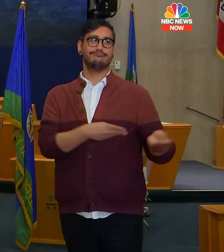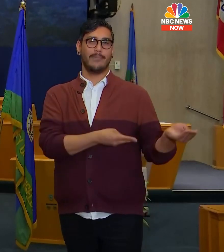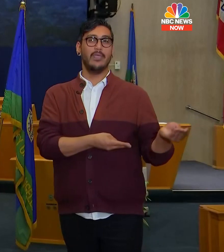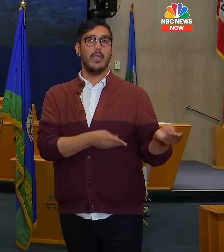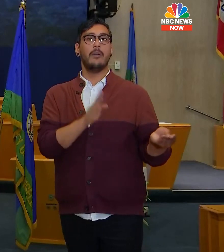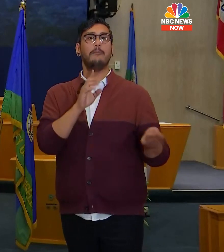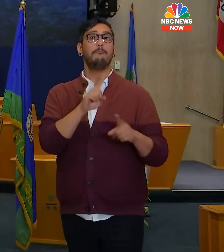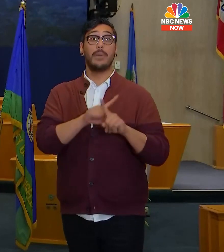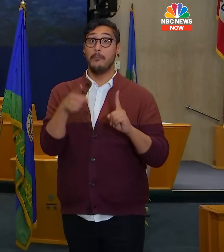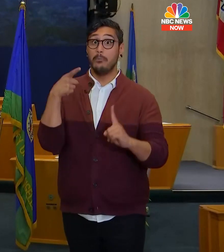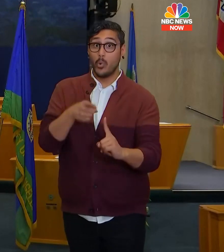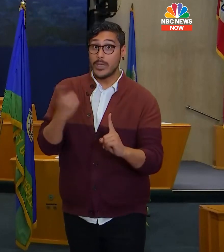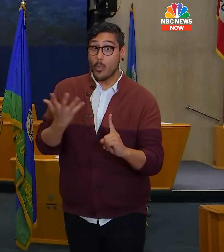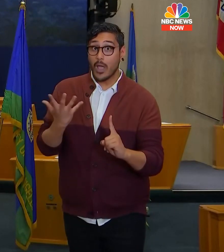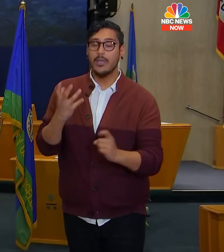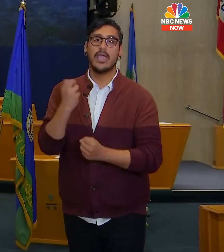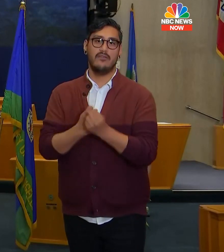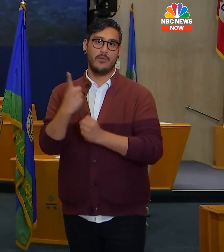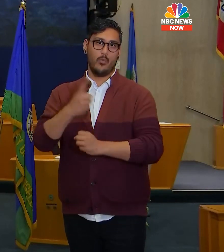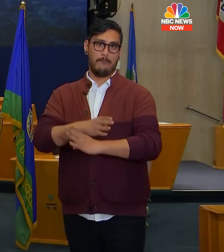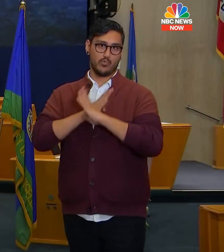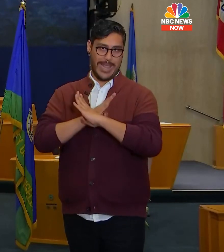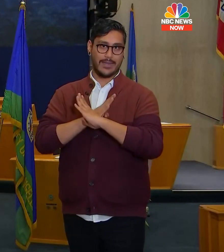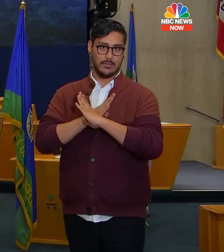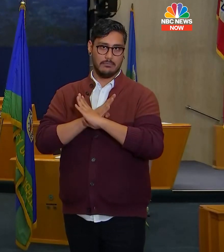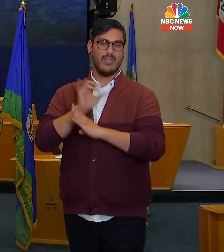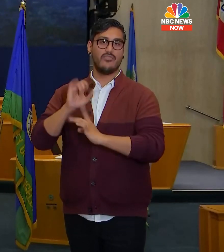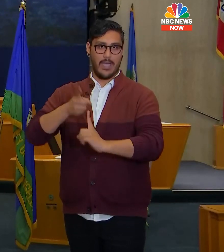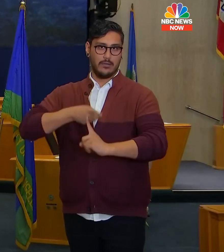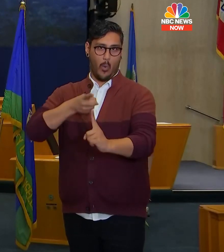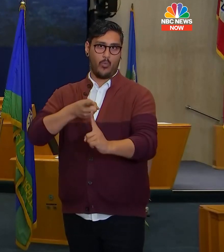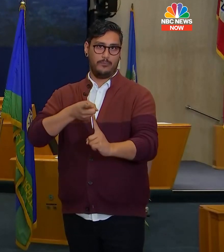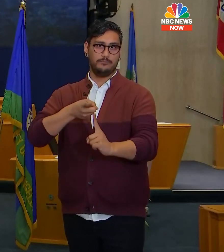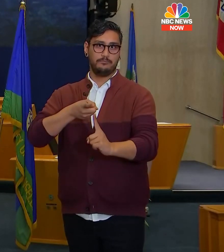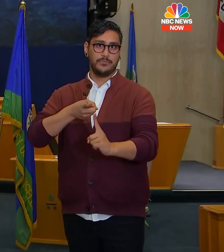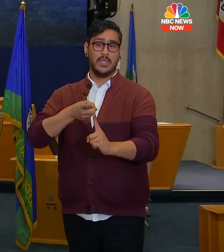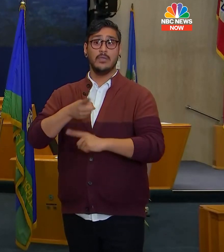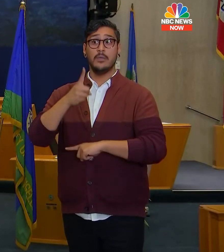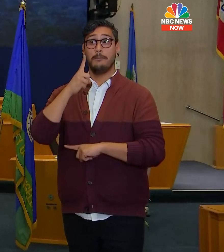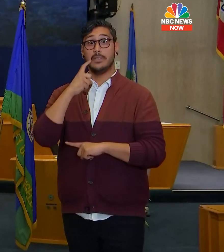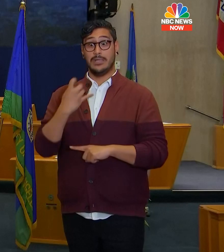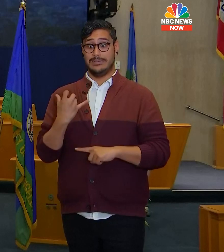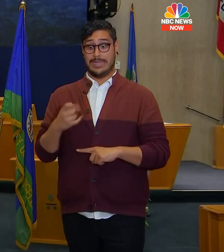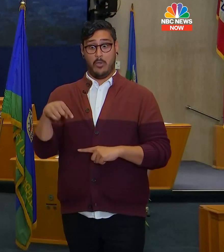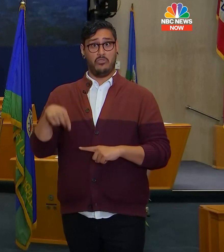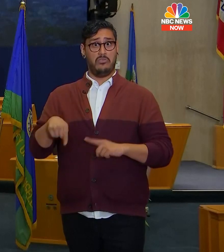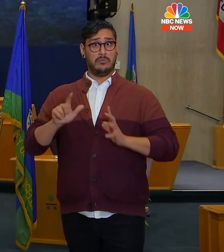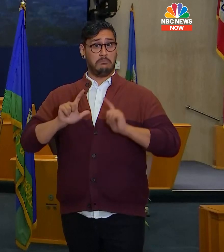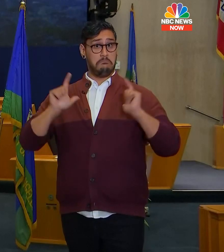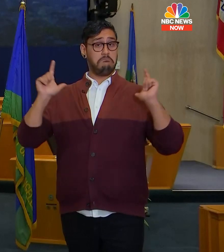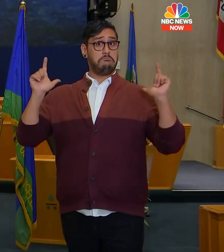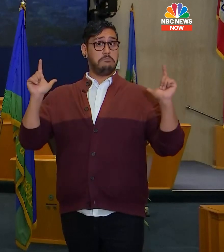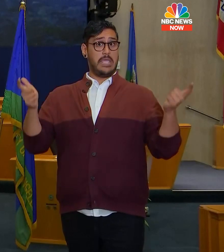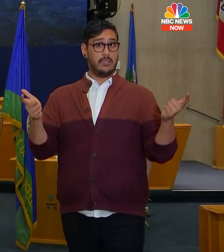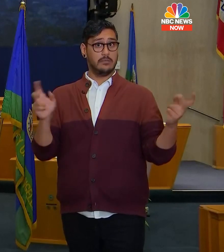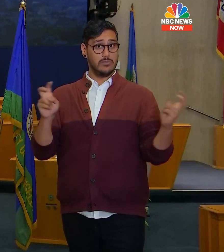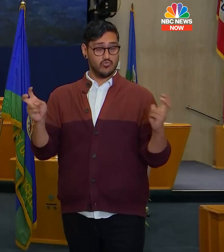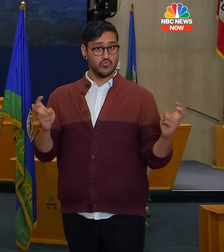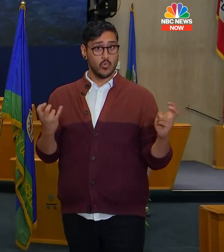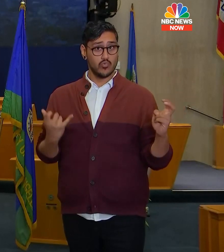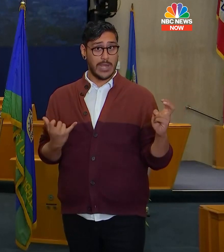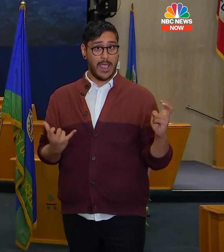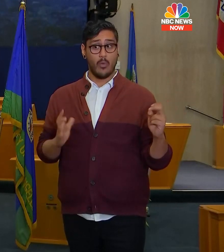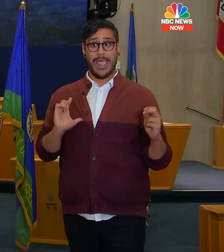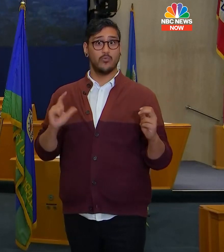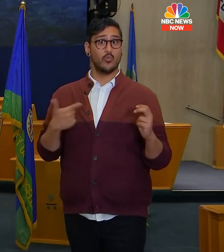properly protected. That is our goal. And because of the size of this now, and our County Emergency Operations Center is